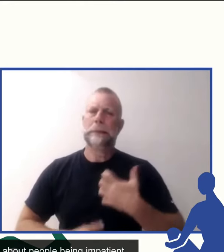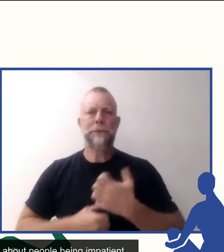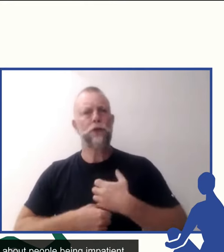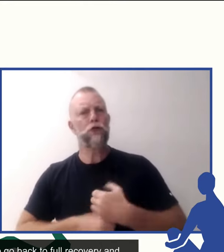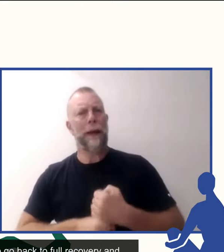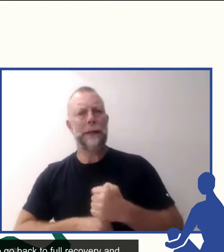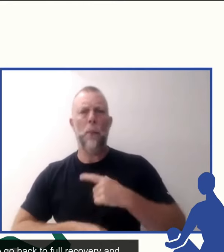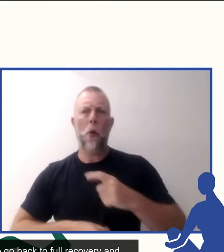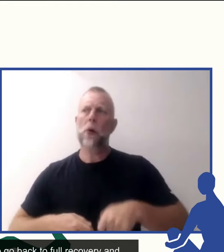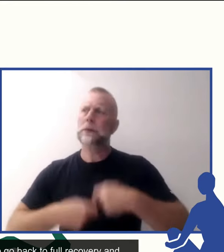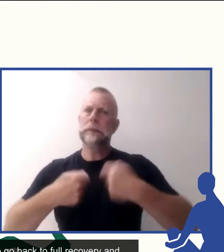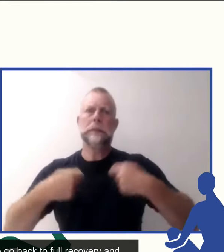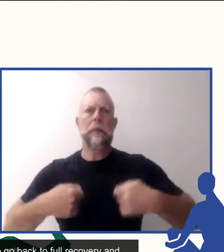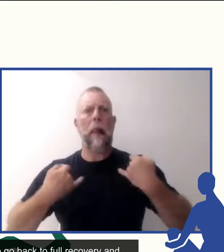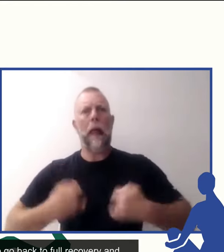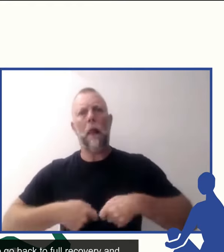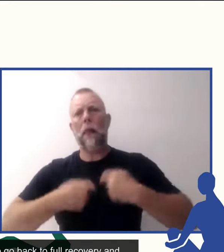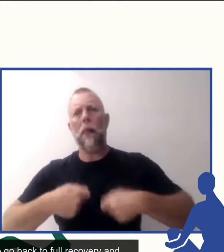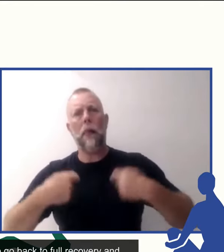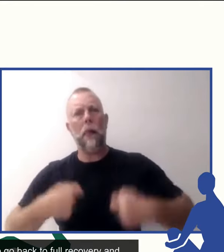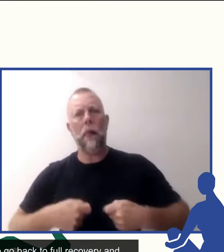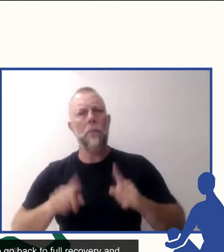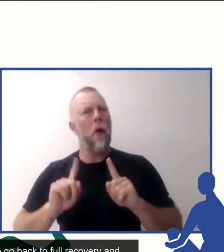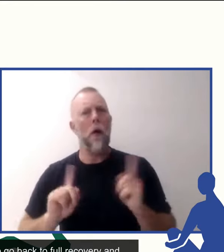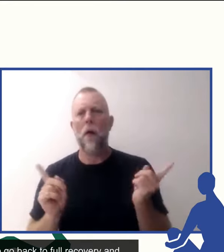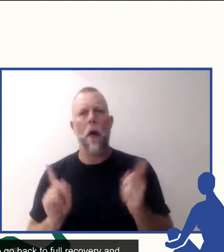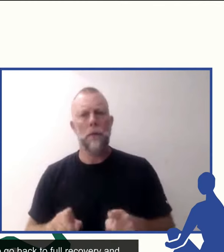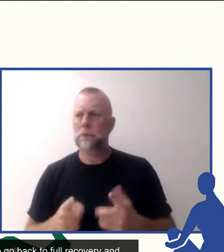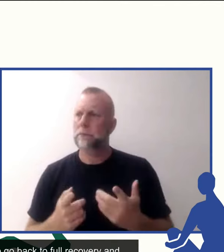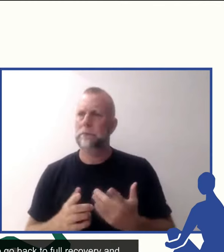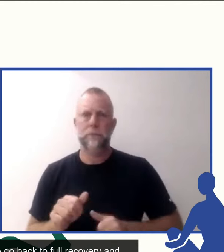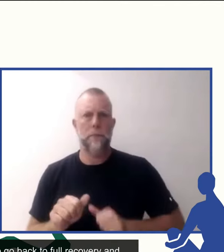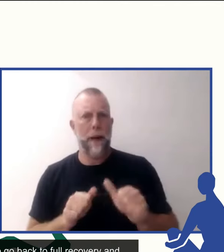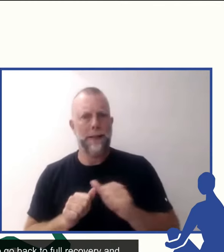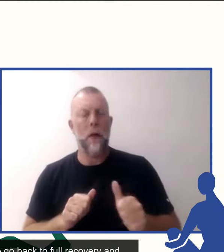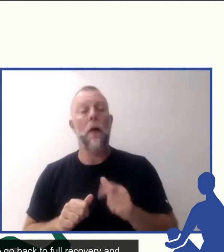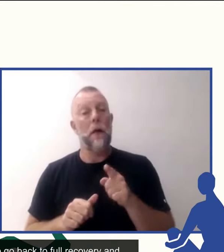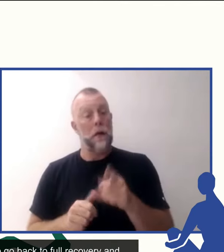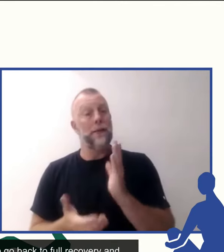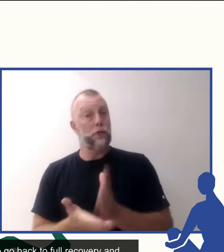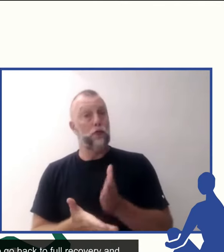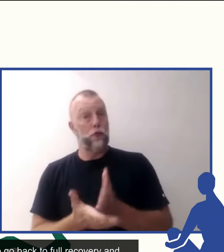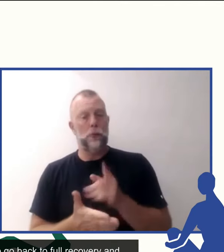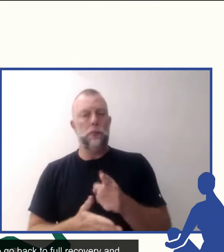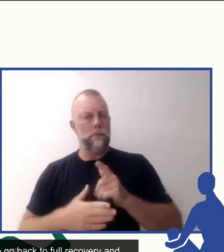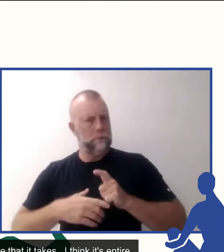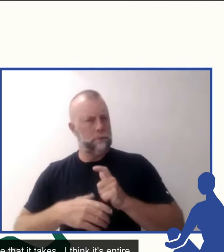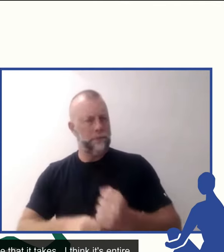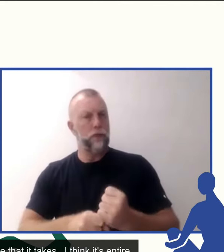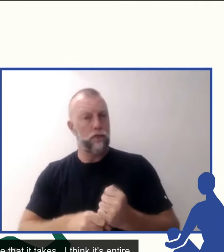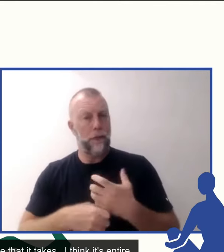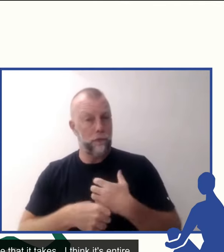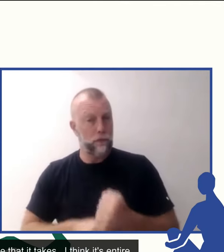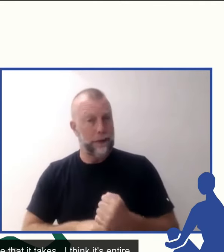that it takes. And I think that's entirely true. And it's really a continuation of the frustration of the,